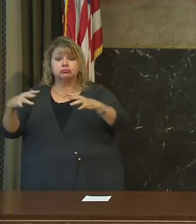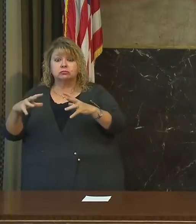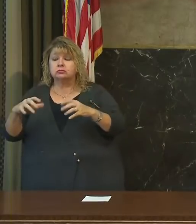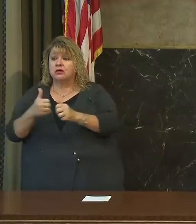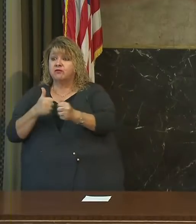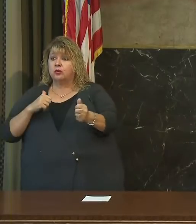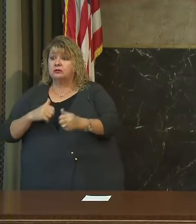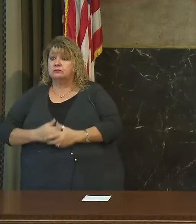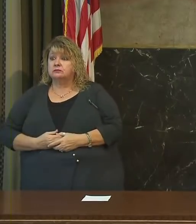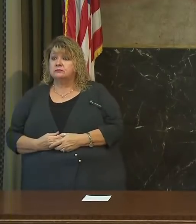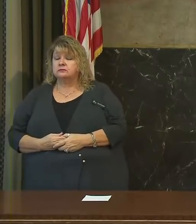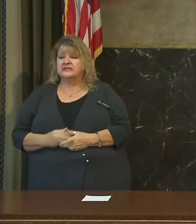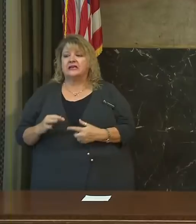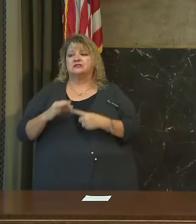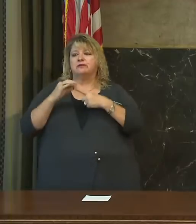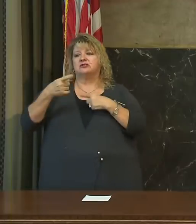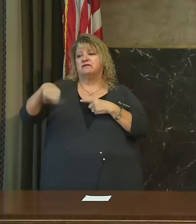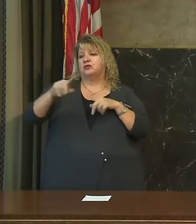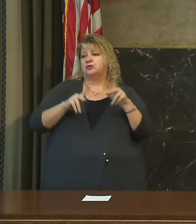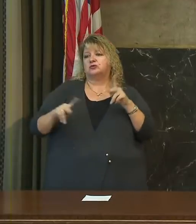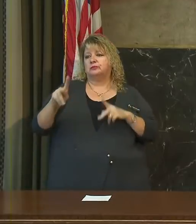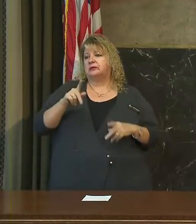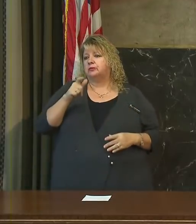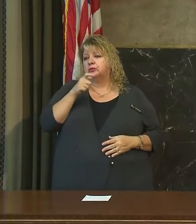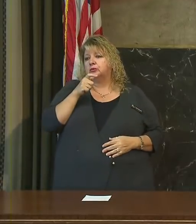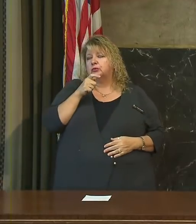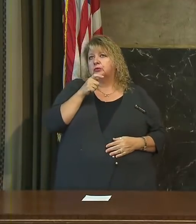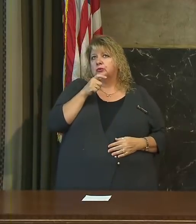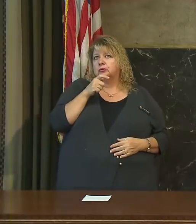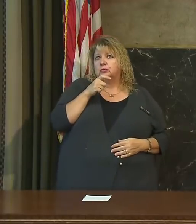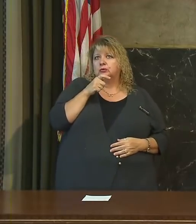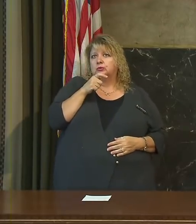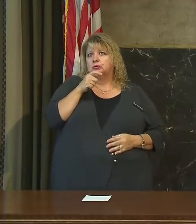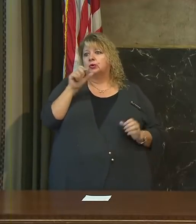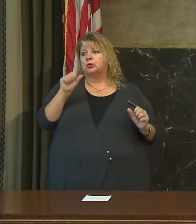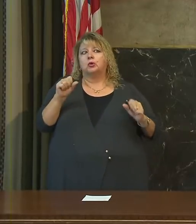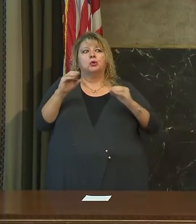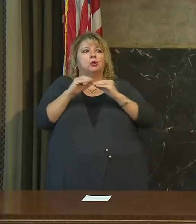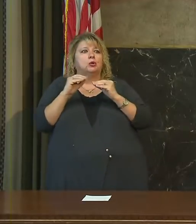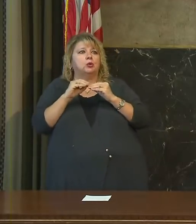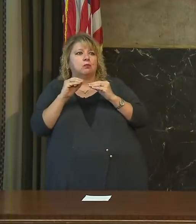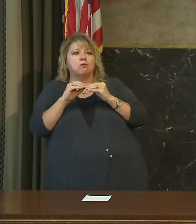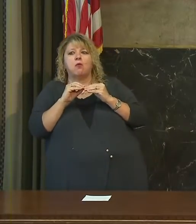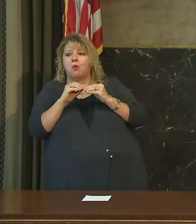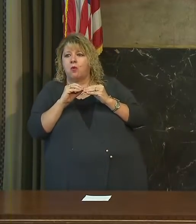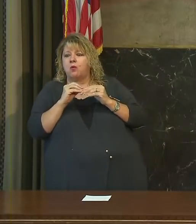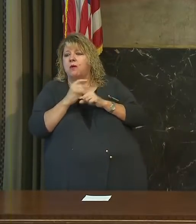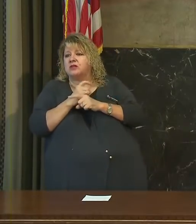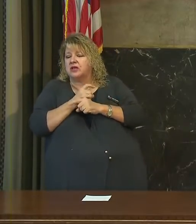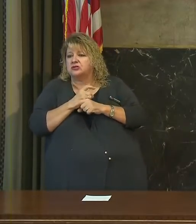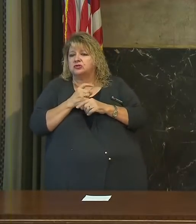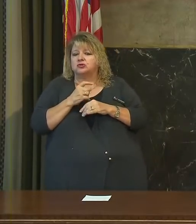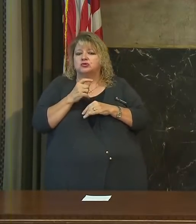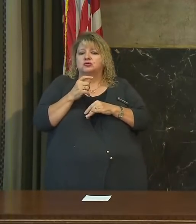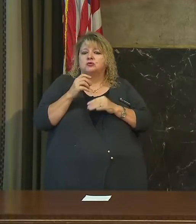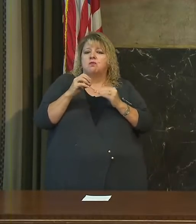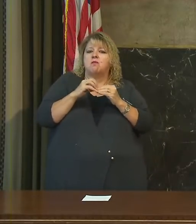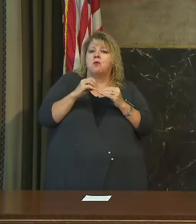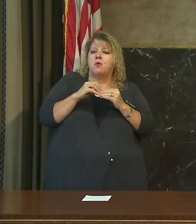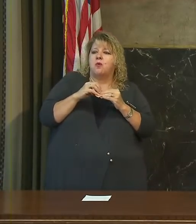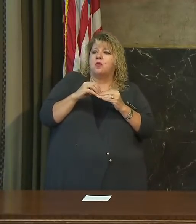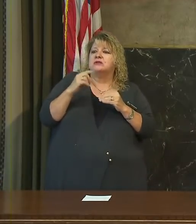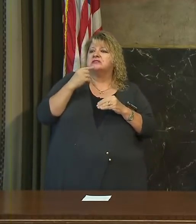particularly recommend that for people that are at risk for more complications, people that are older and people that have serious